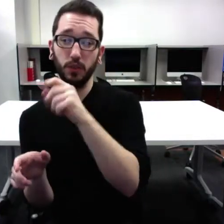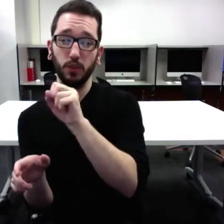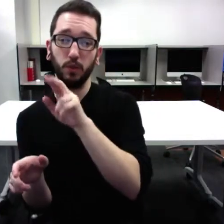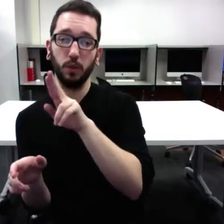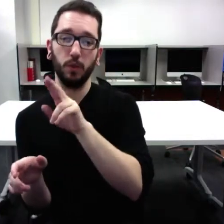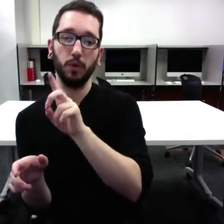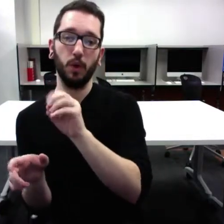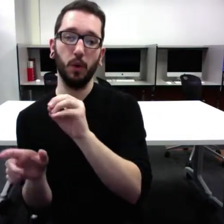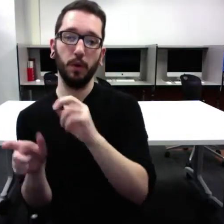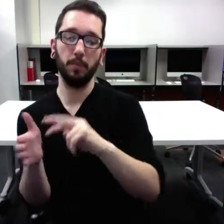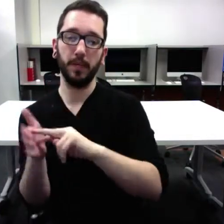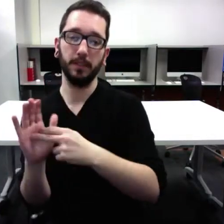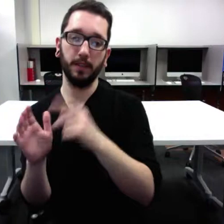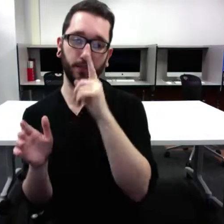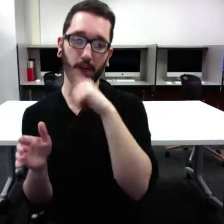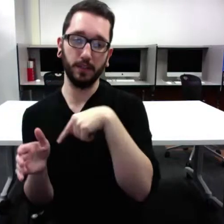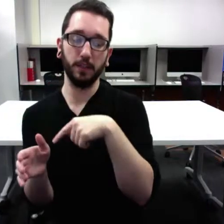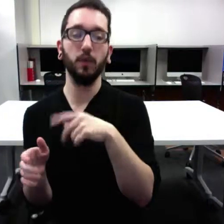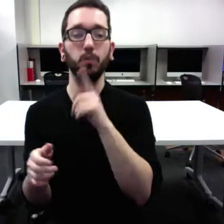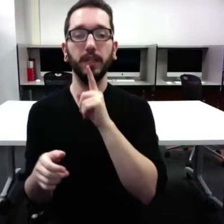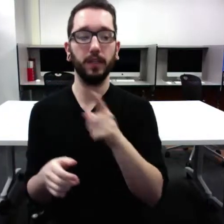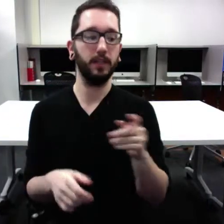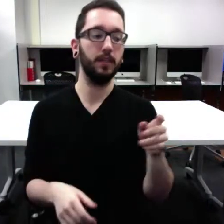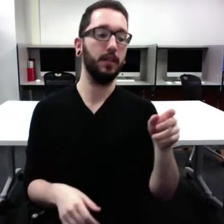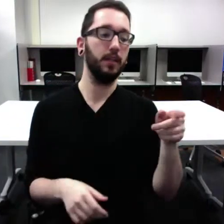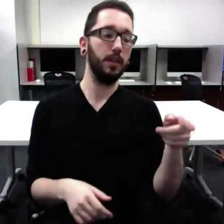Pseudoappendicitis is a false inflammation of the appendix.